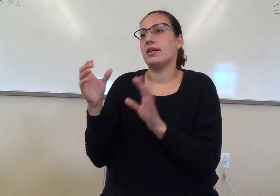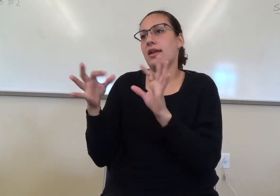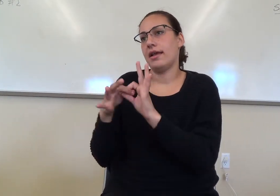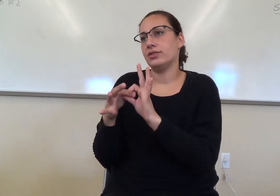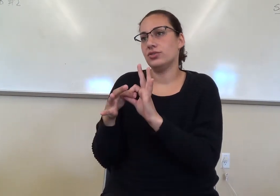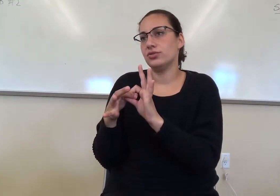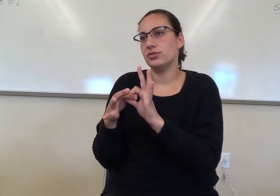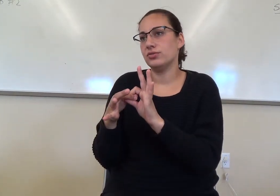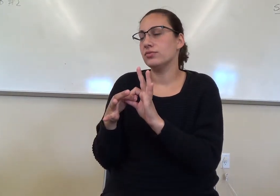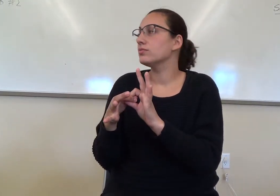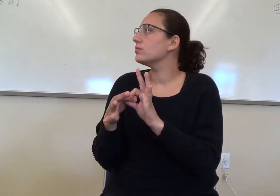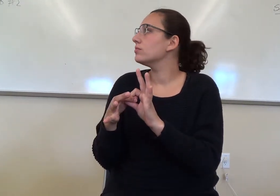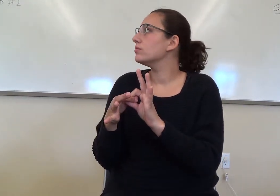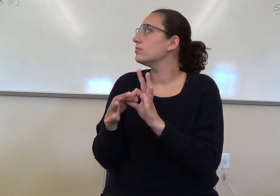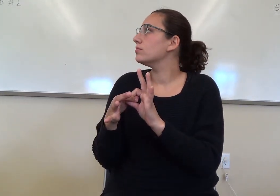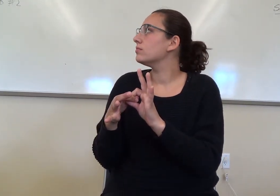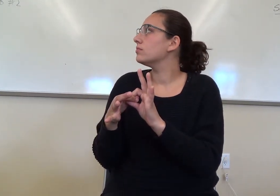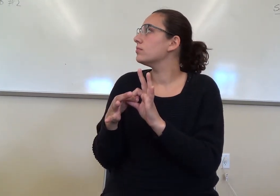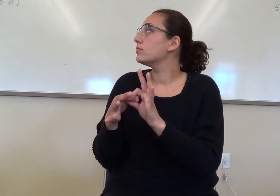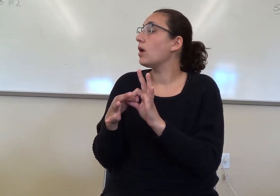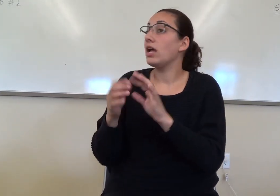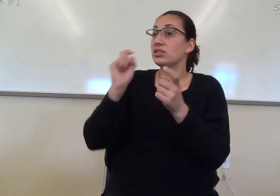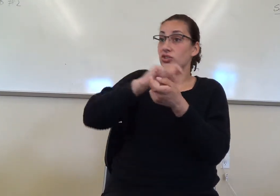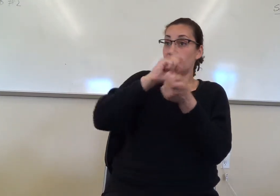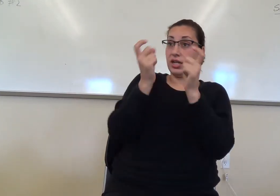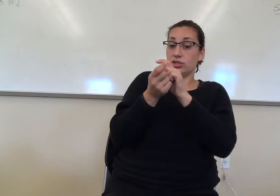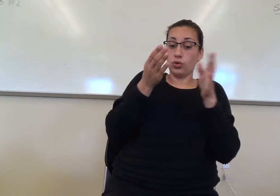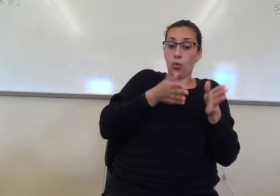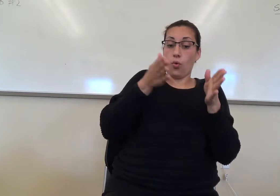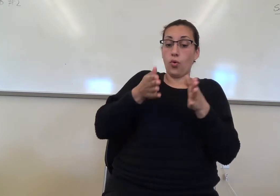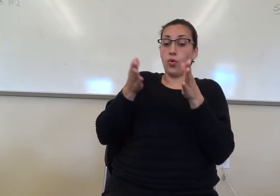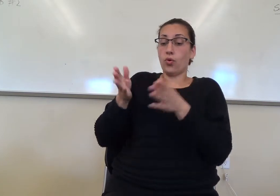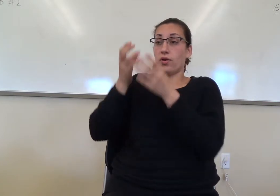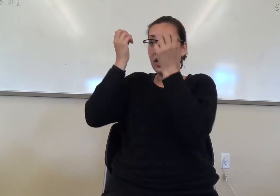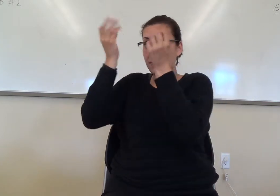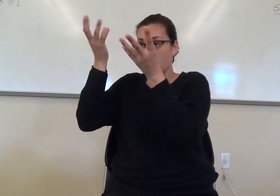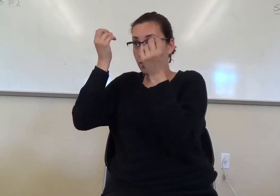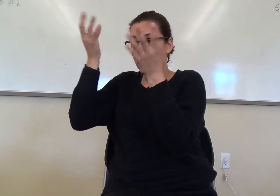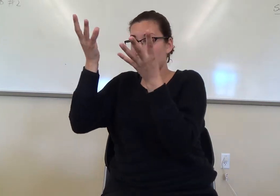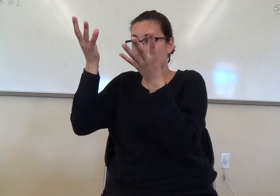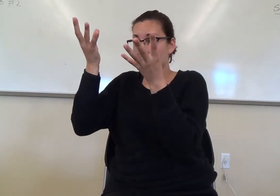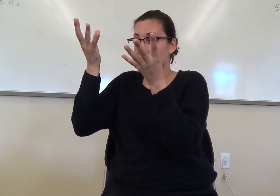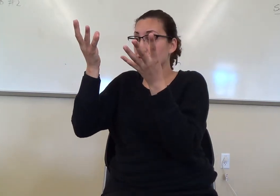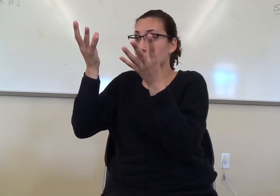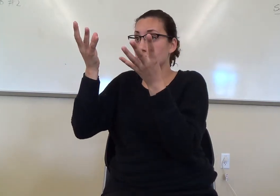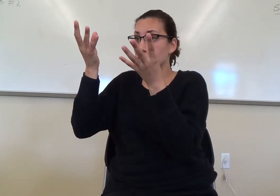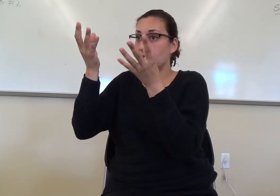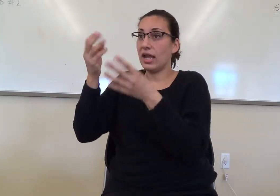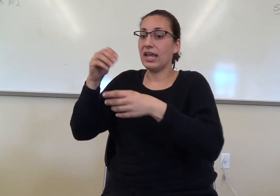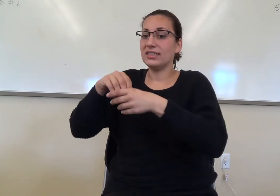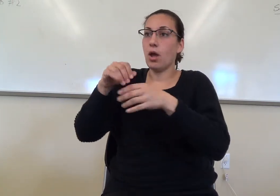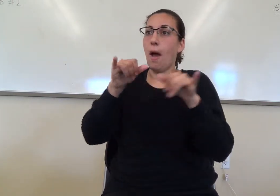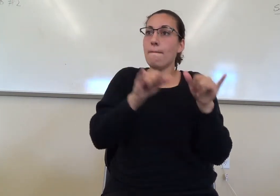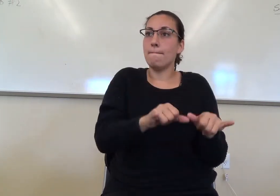Okay. Reordering information into larger patterns or pieces is called chunking, and